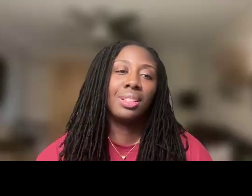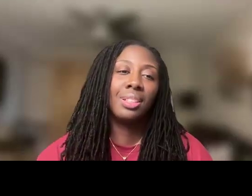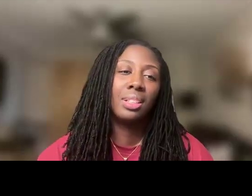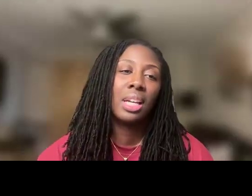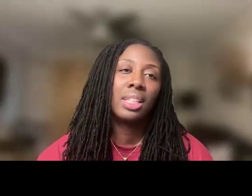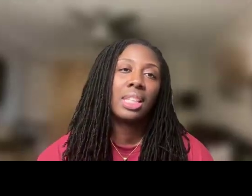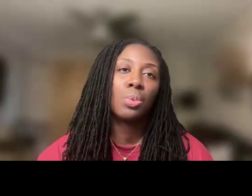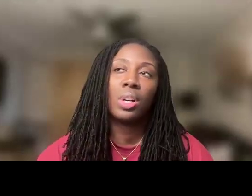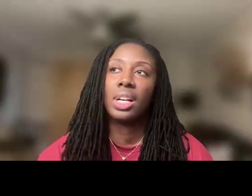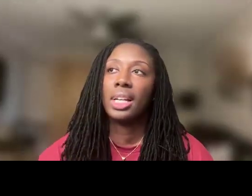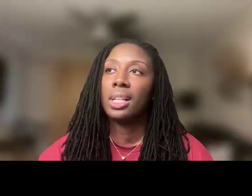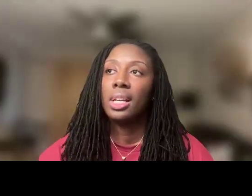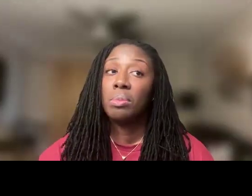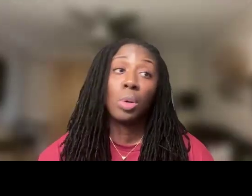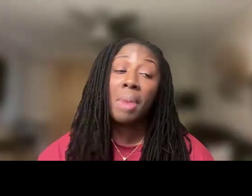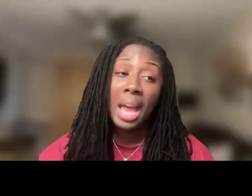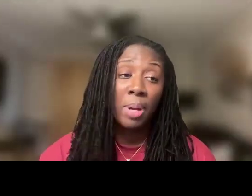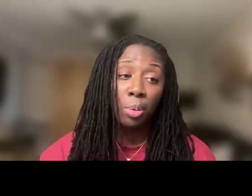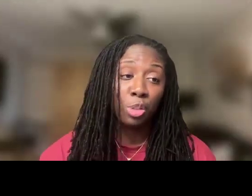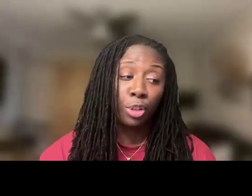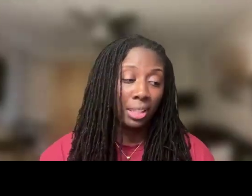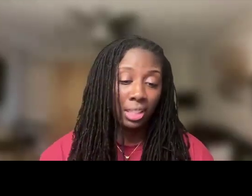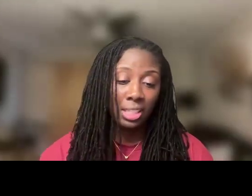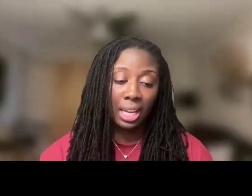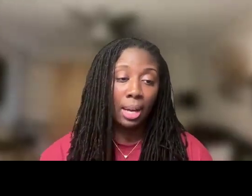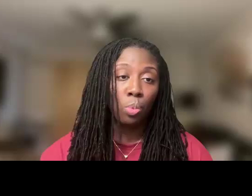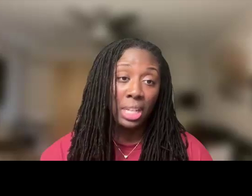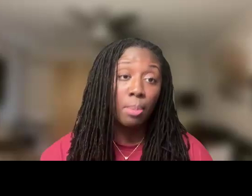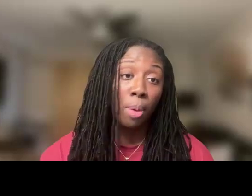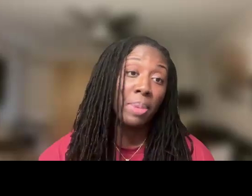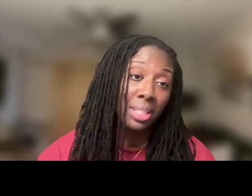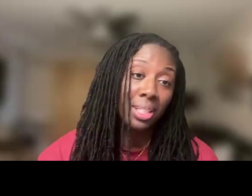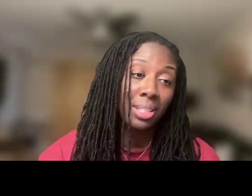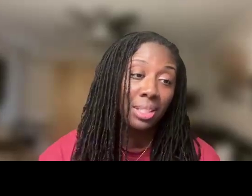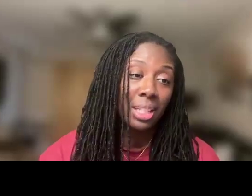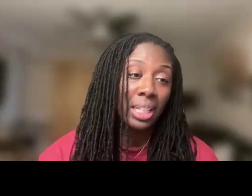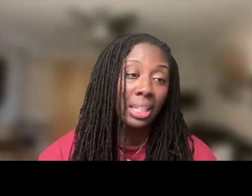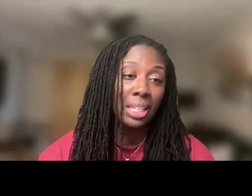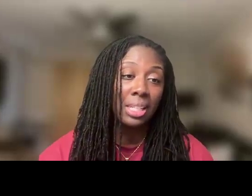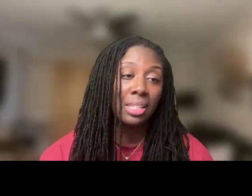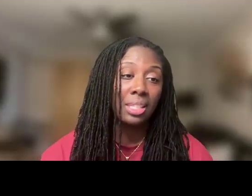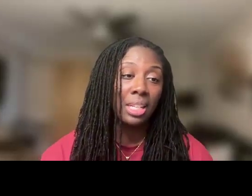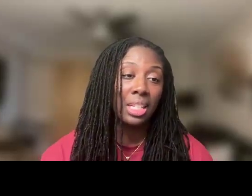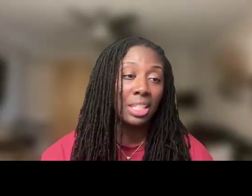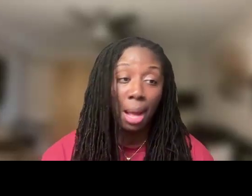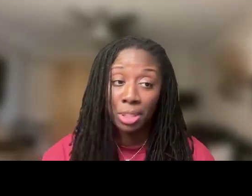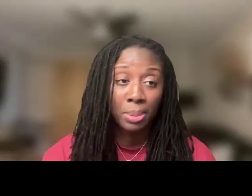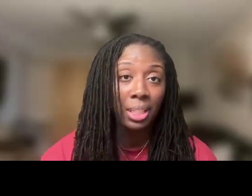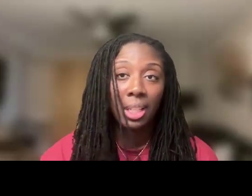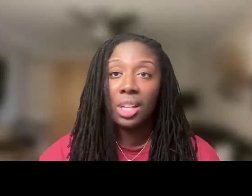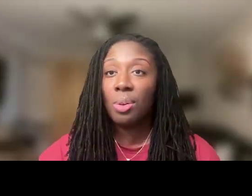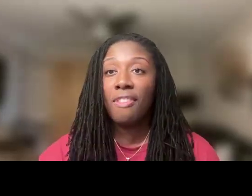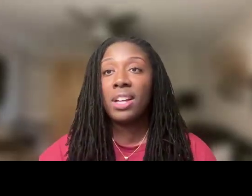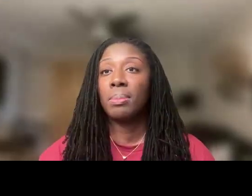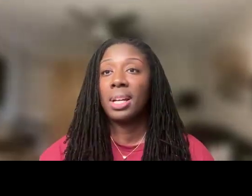I? I think that's where well, my happy hour was free. This guy needed more business in his Hmm.